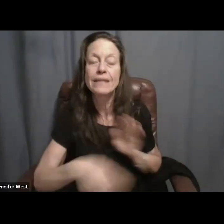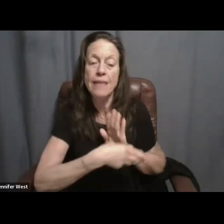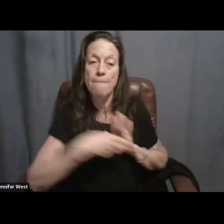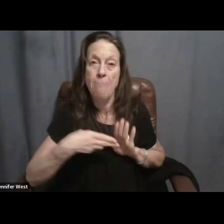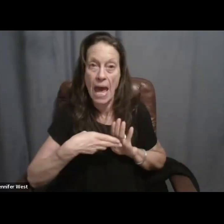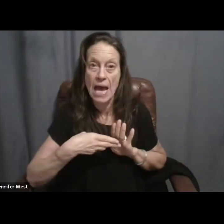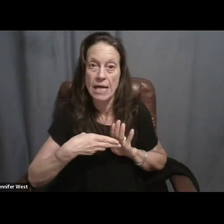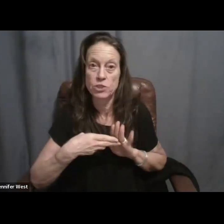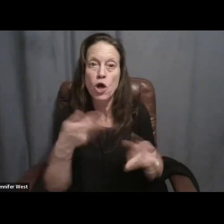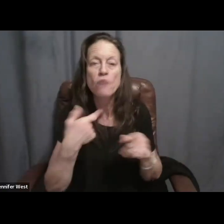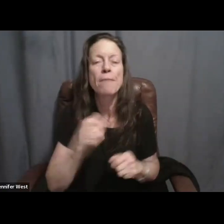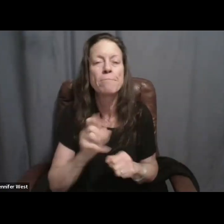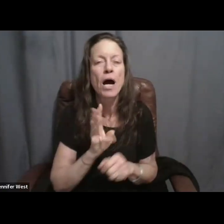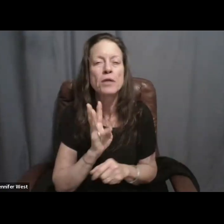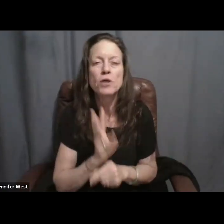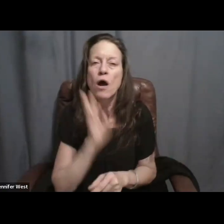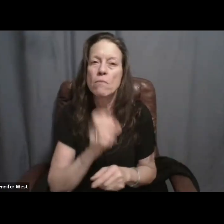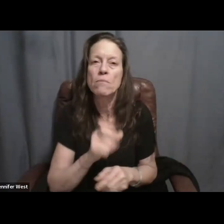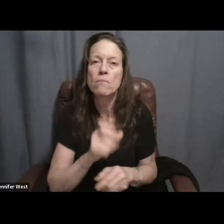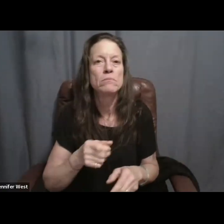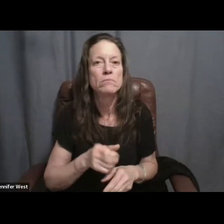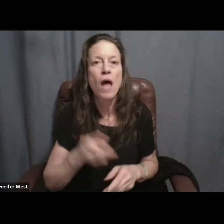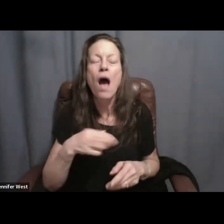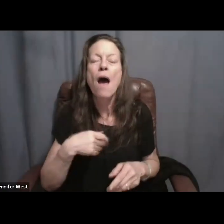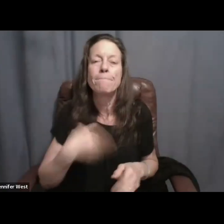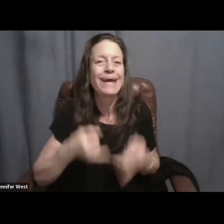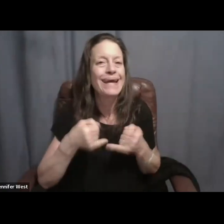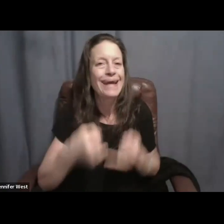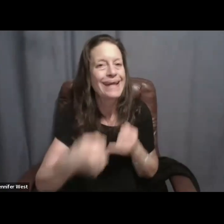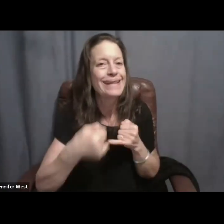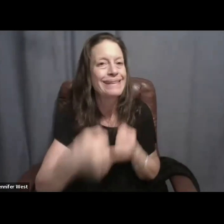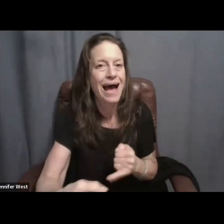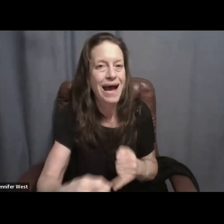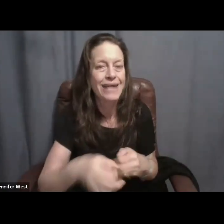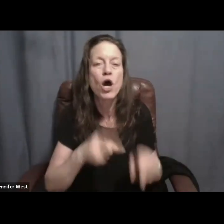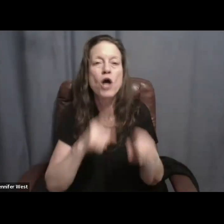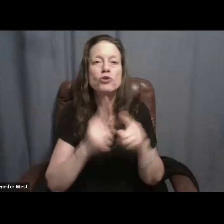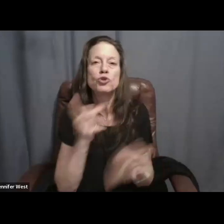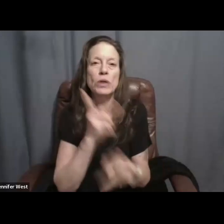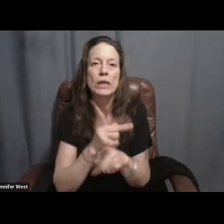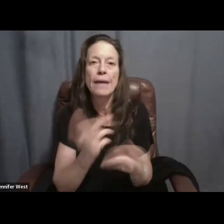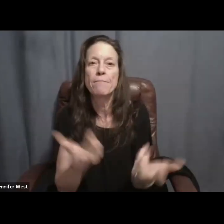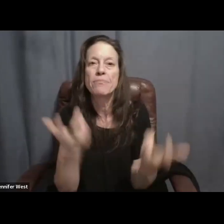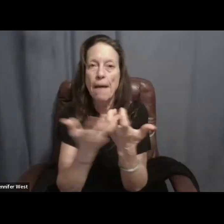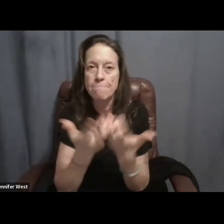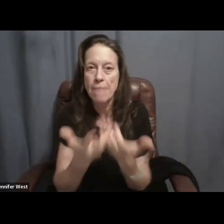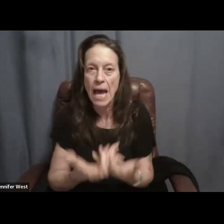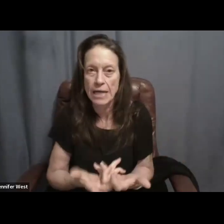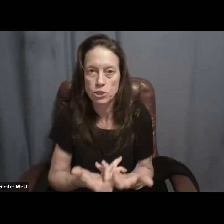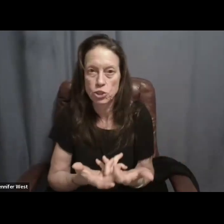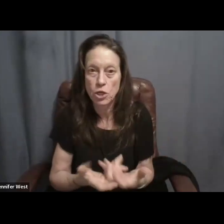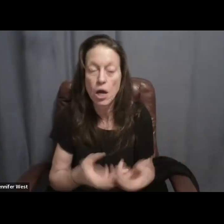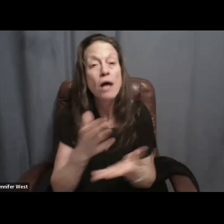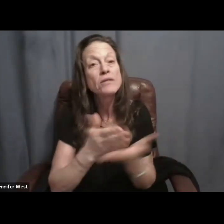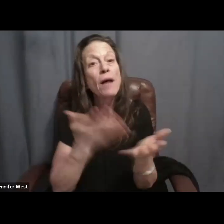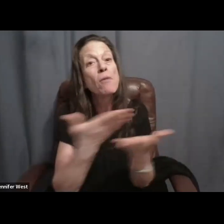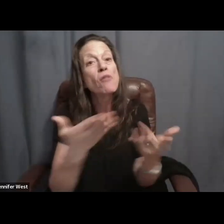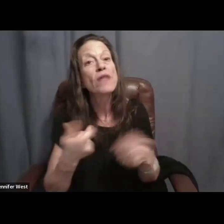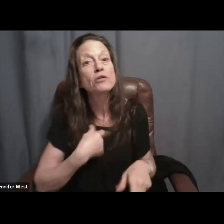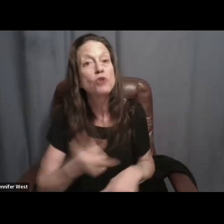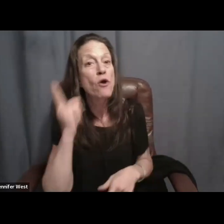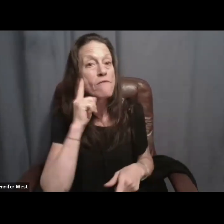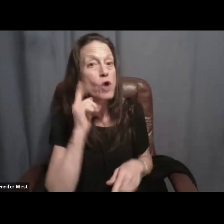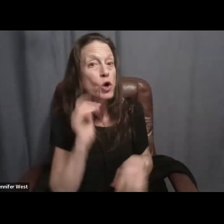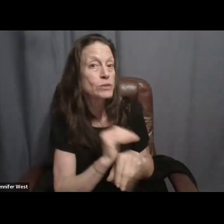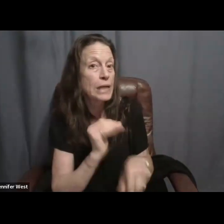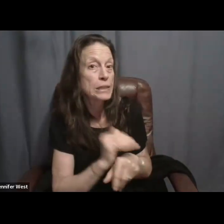certain parameters to be able to keep that match. So some of the things that you've heard tonight from some of the people who have